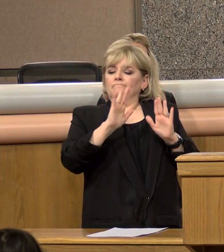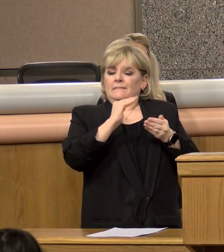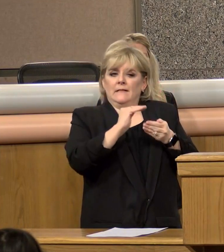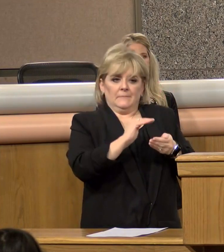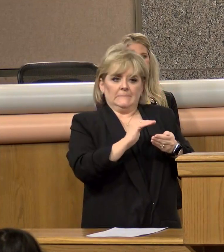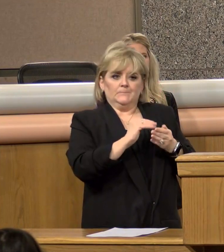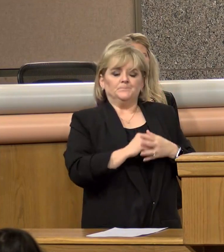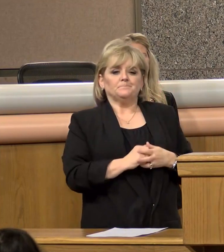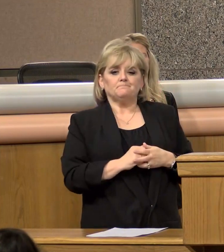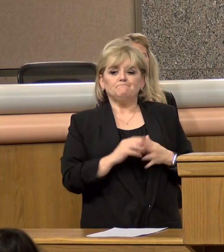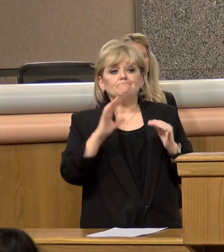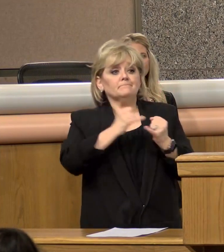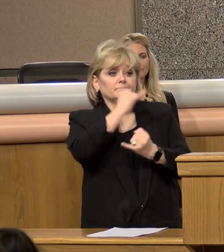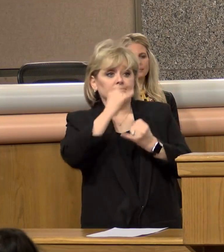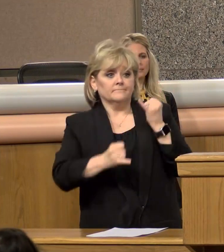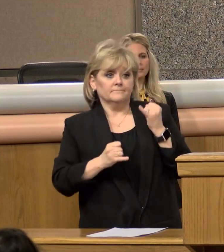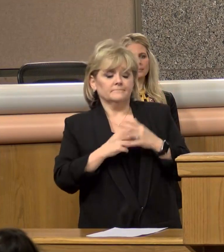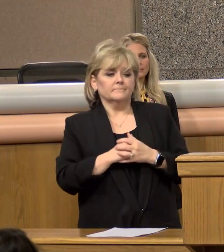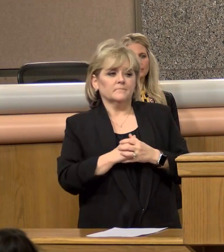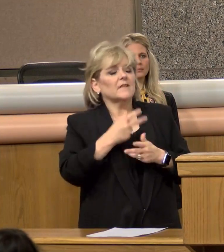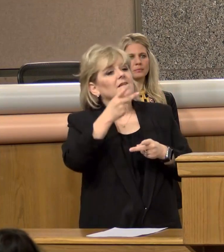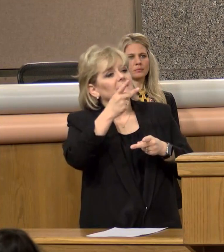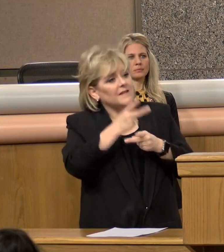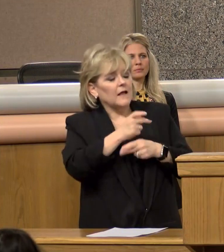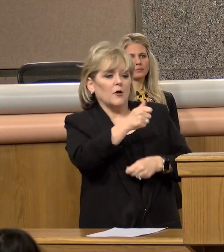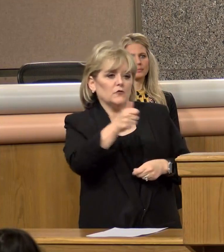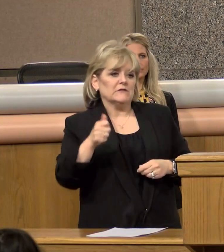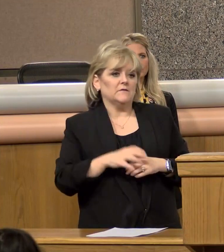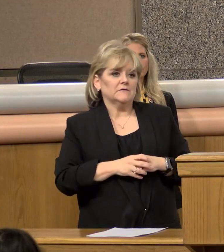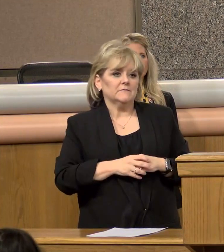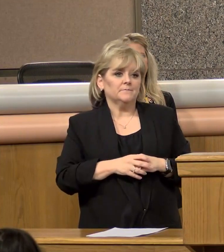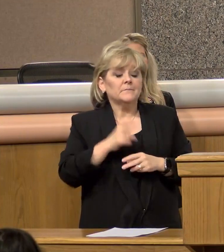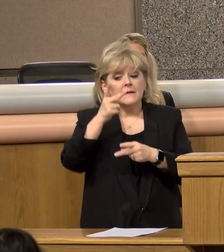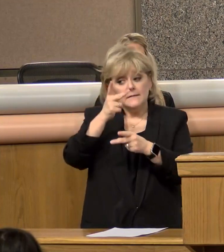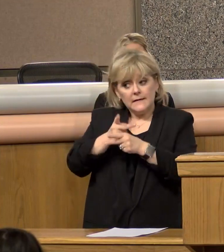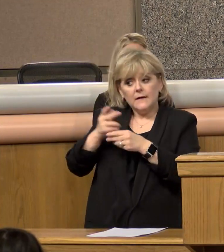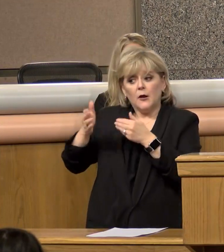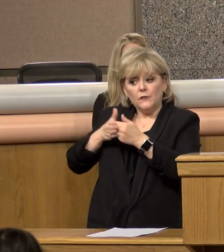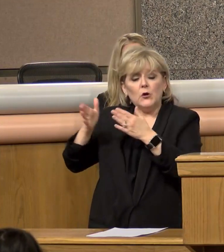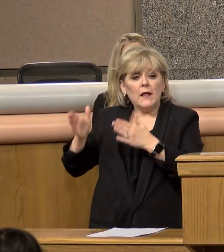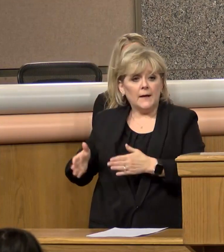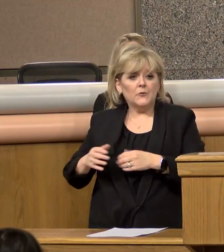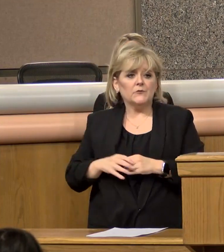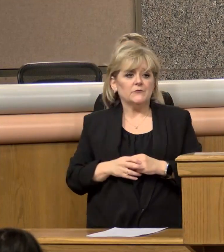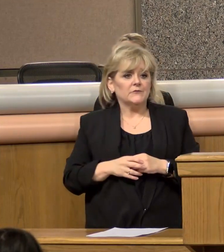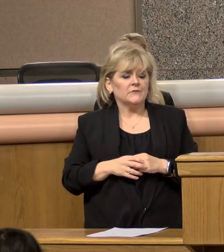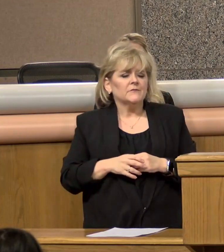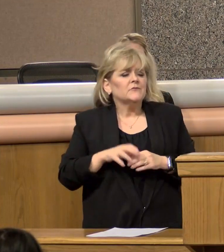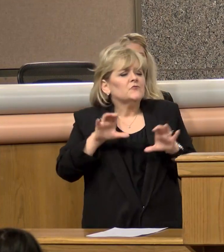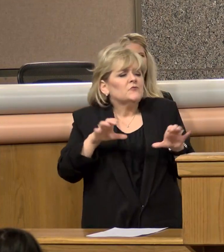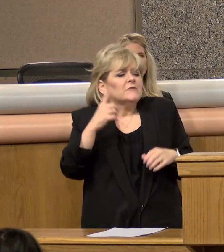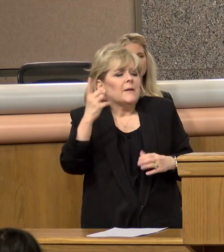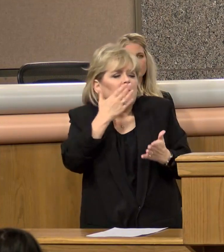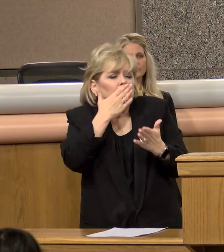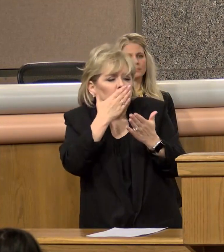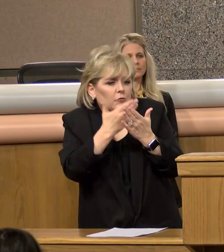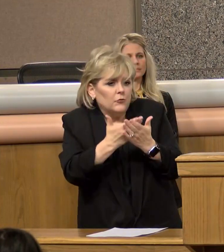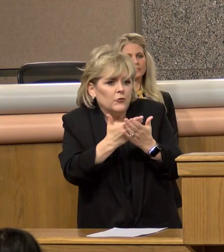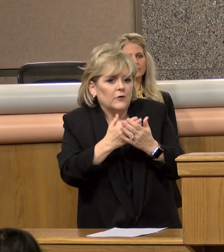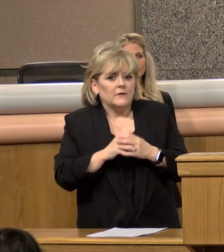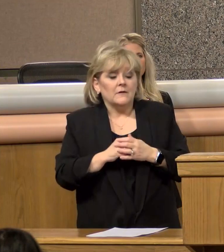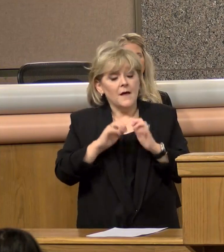Finally, let's take care of ourselves and our neighbors. Let's do a good deed. Good deed. I think that maybe the way